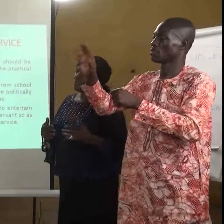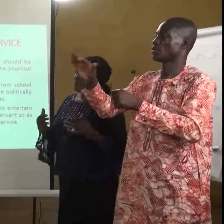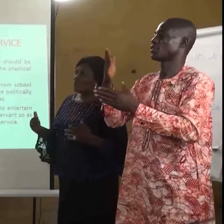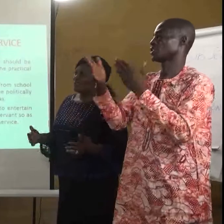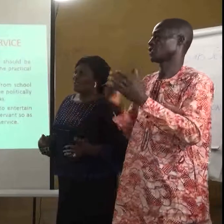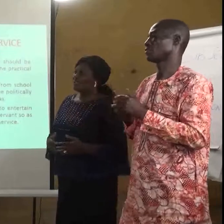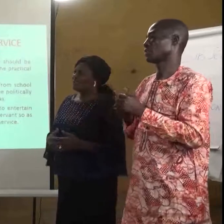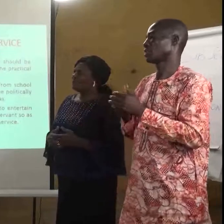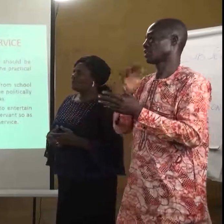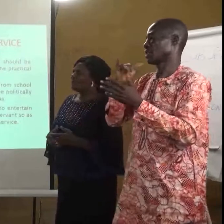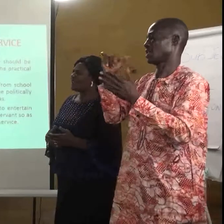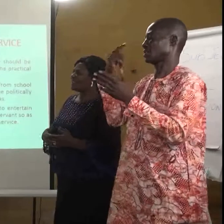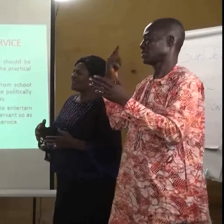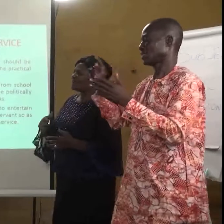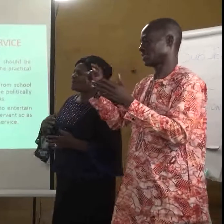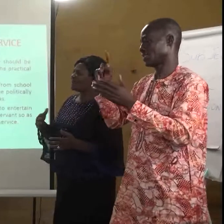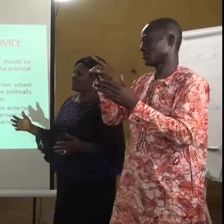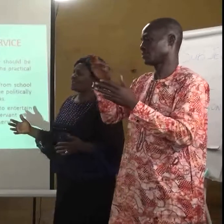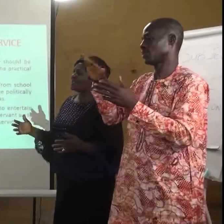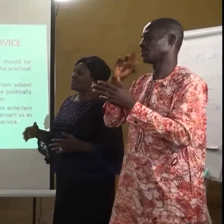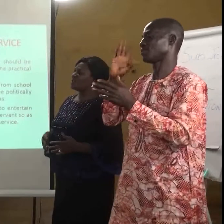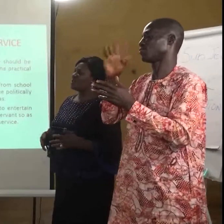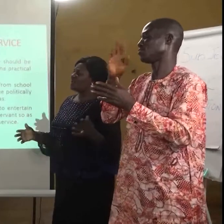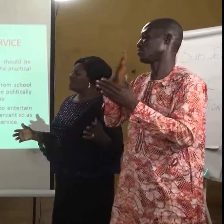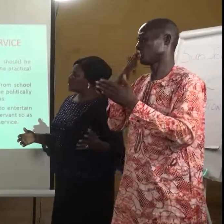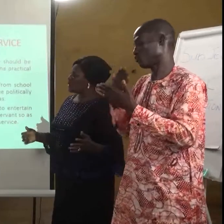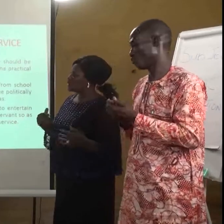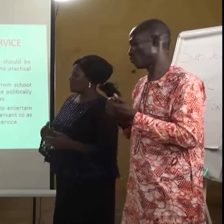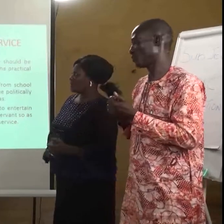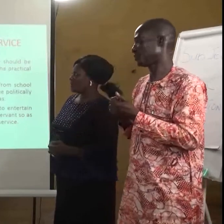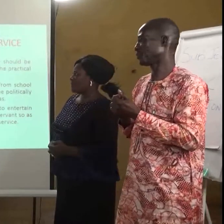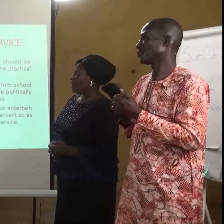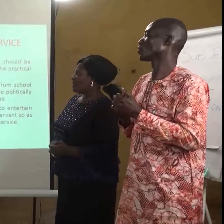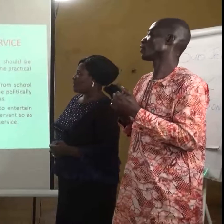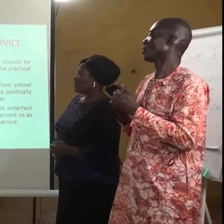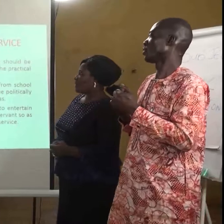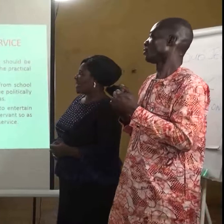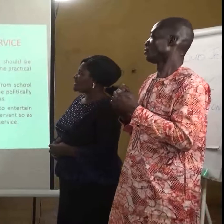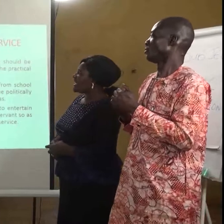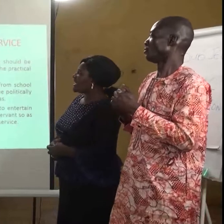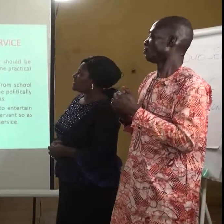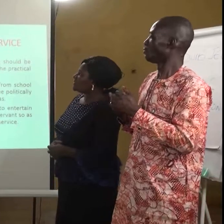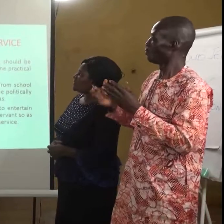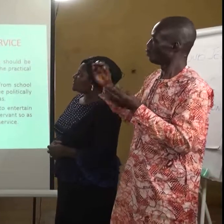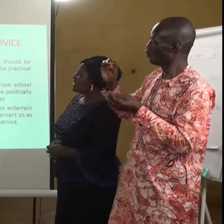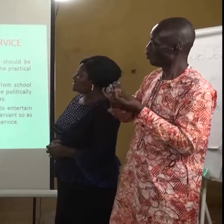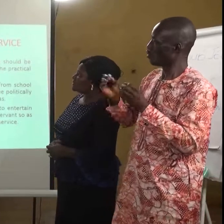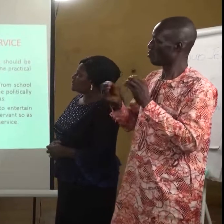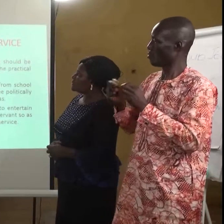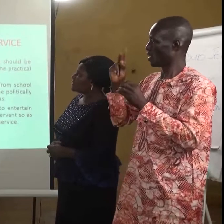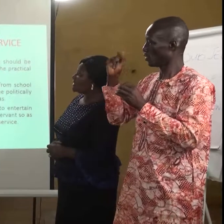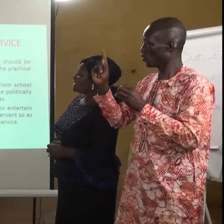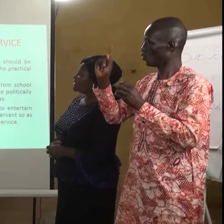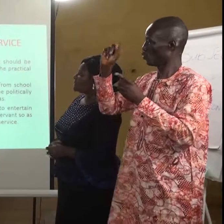moving well, and you'll find out that this bureaucracy will be cut off. Another ways